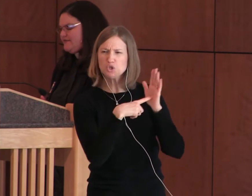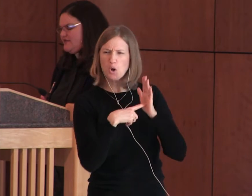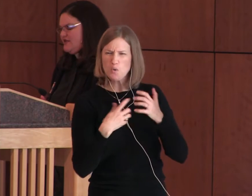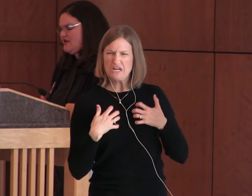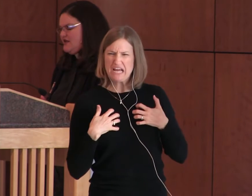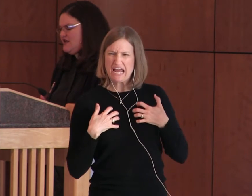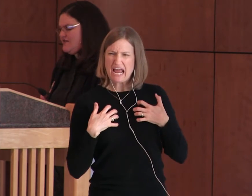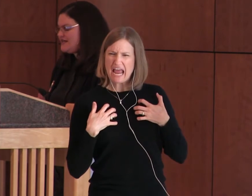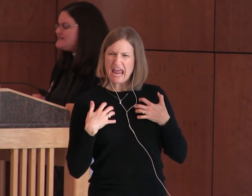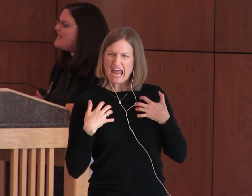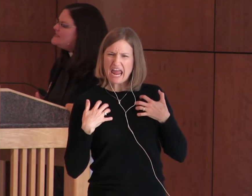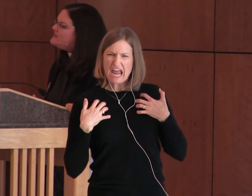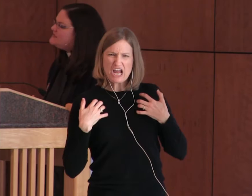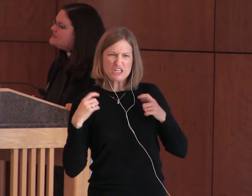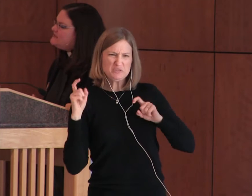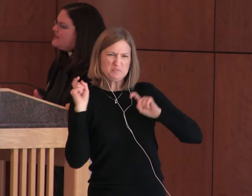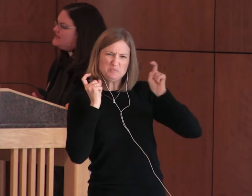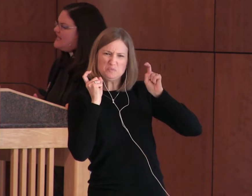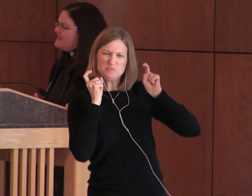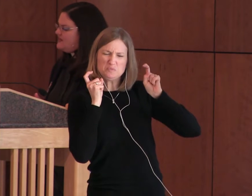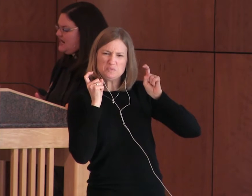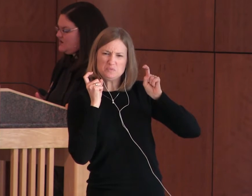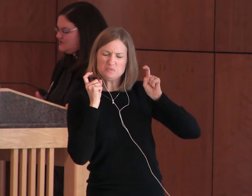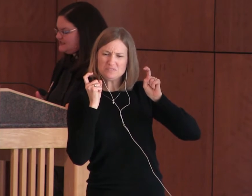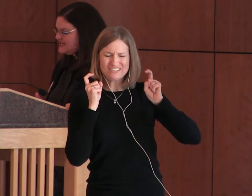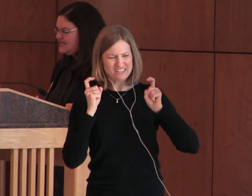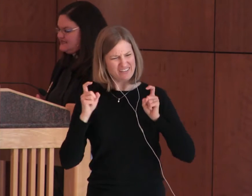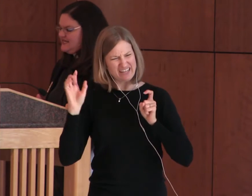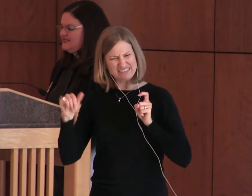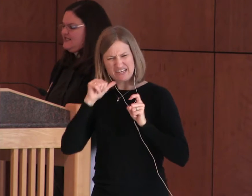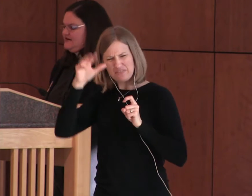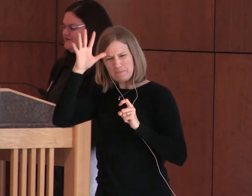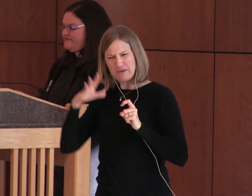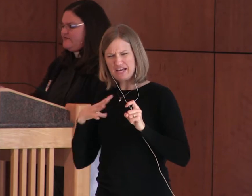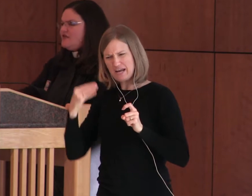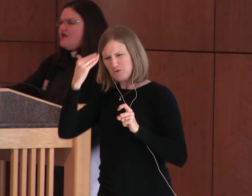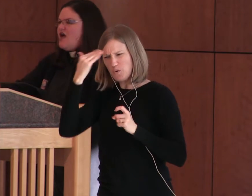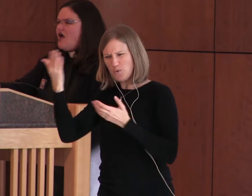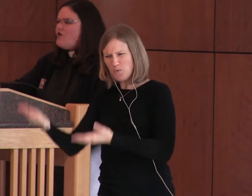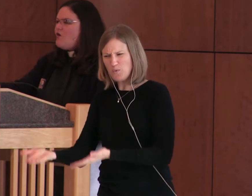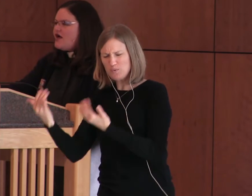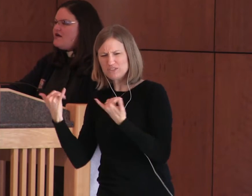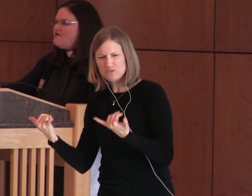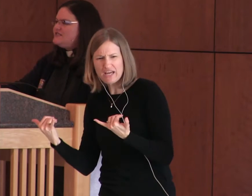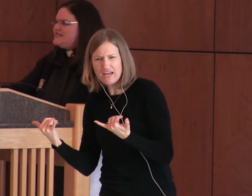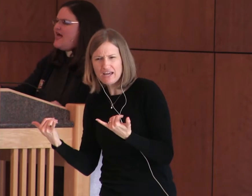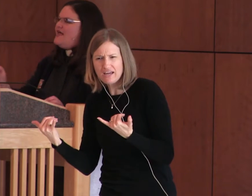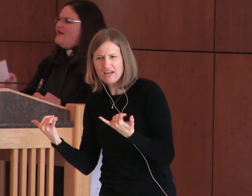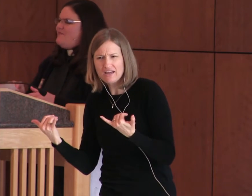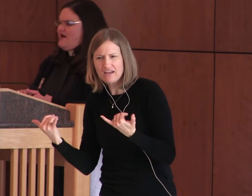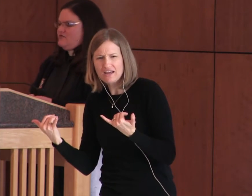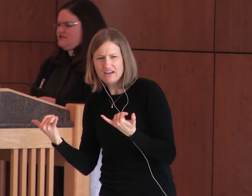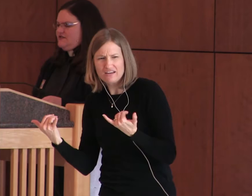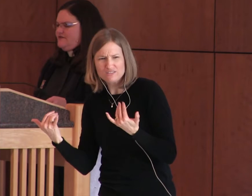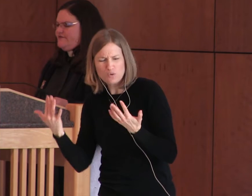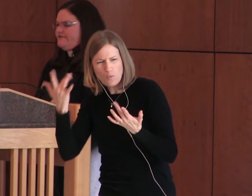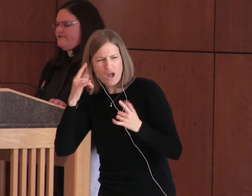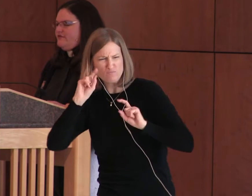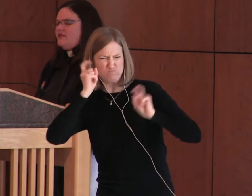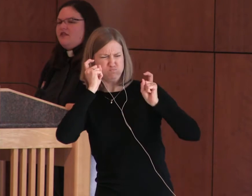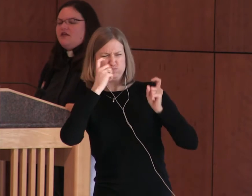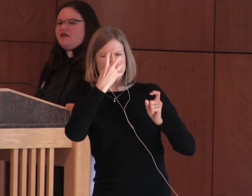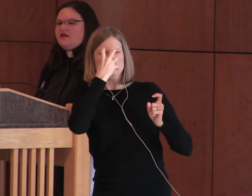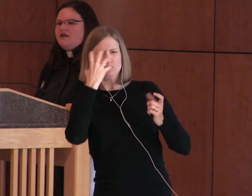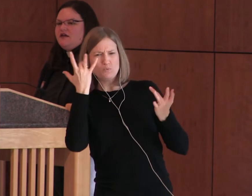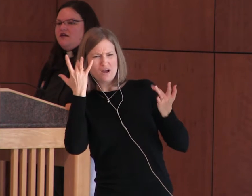time. "That's not the Nelson Mandela that I know today," said Clinton. "What was that about?"